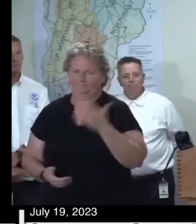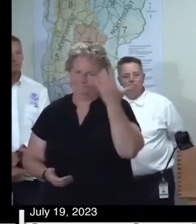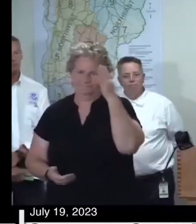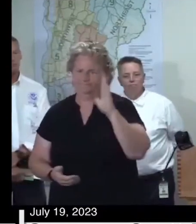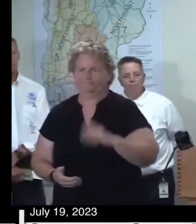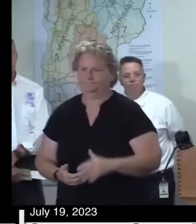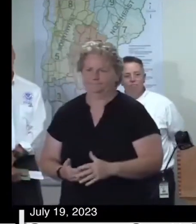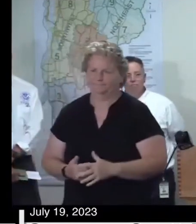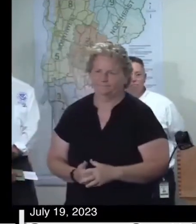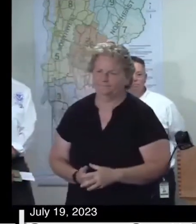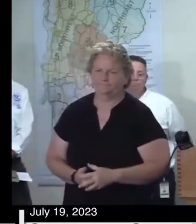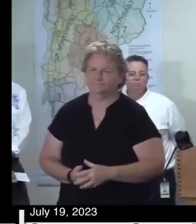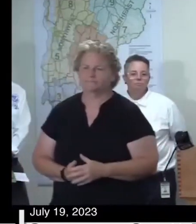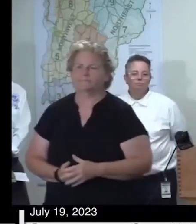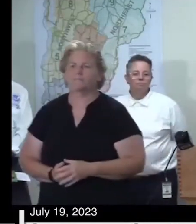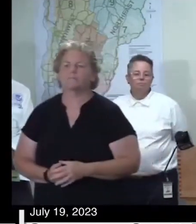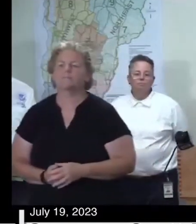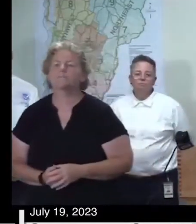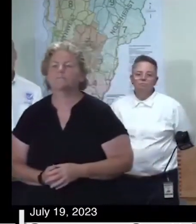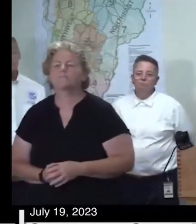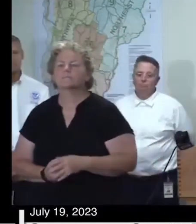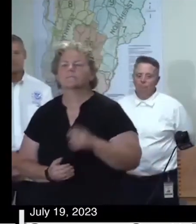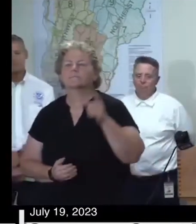We'll go to Peter, Vermont Digger.